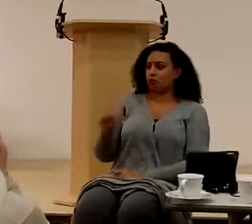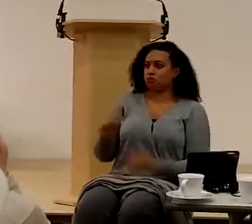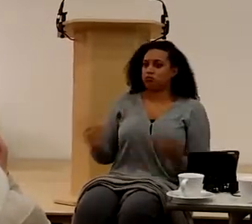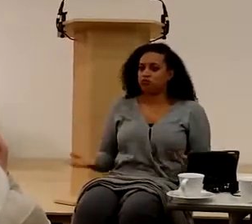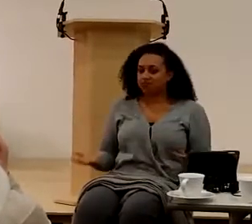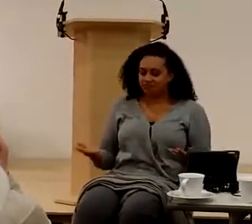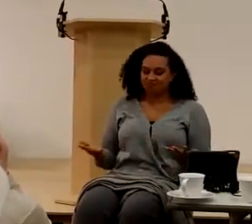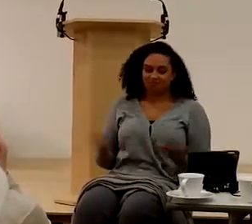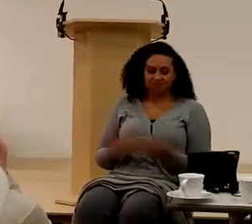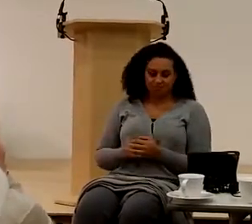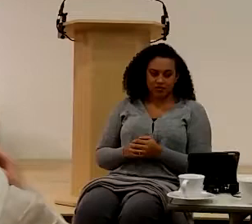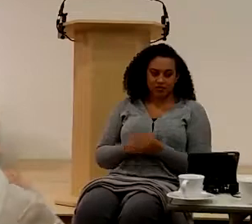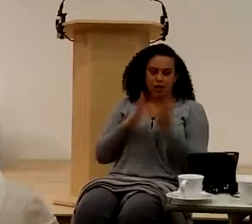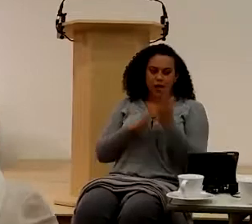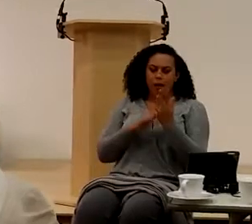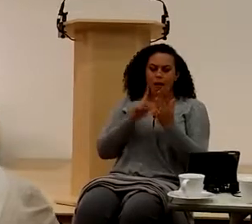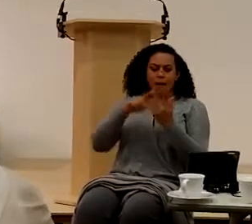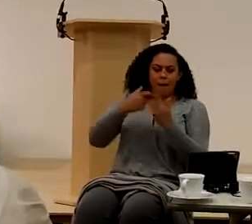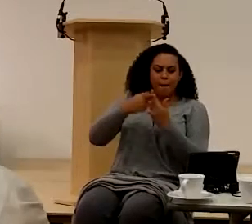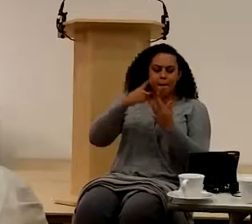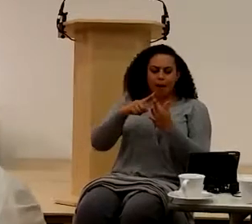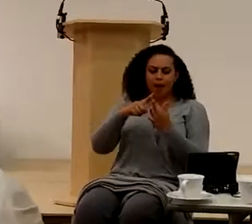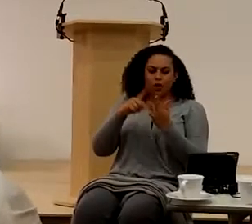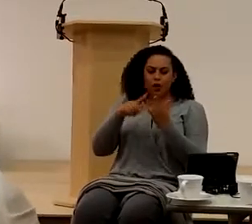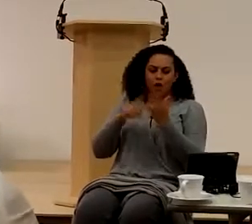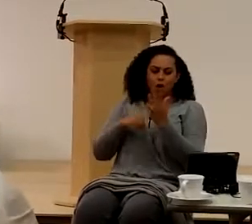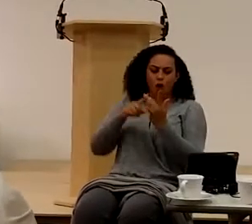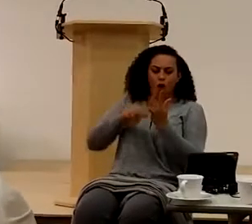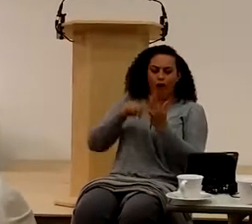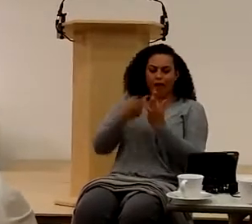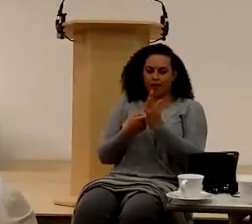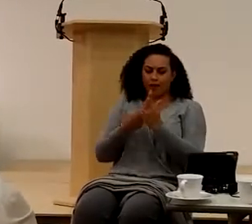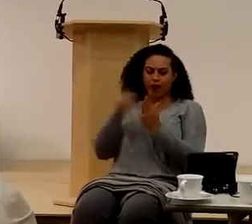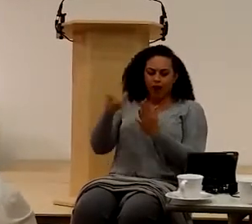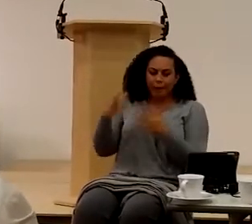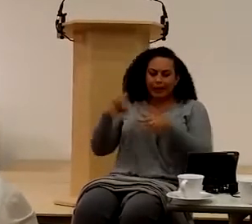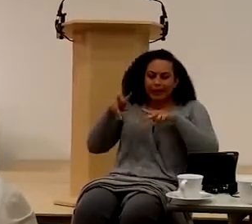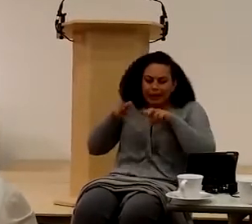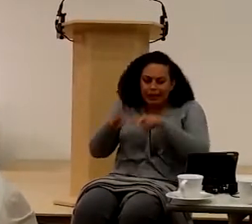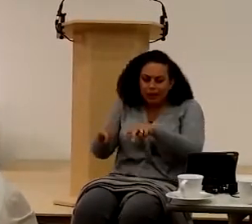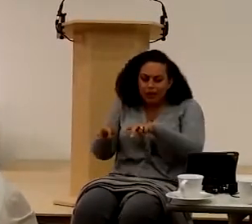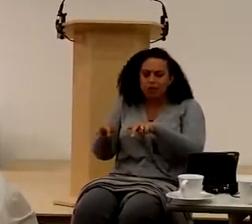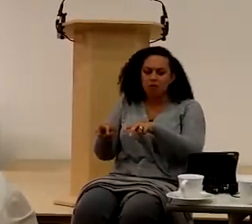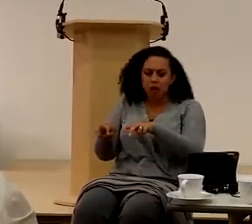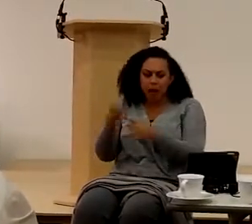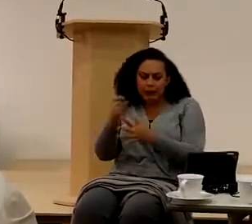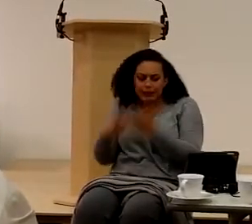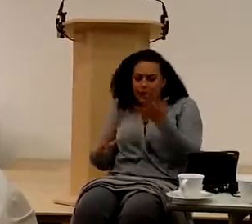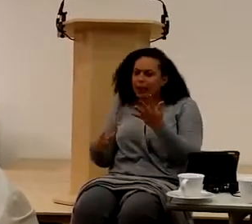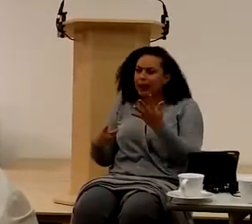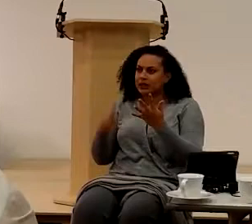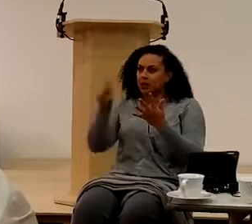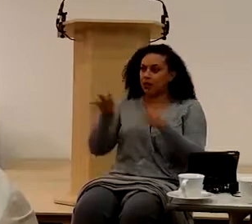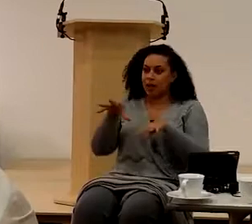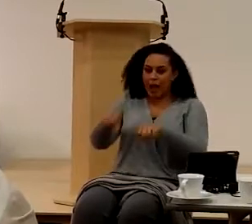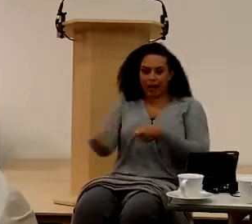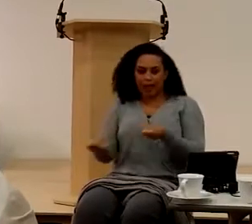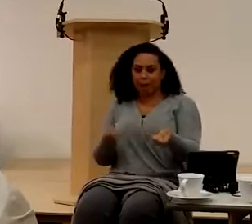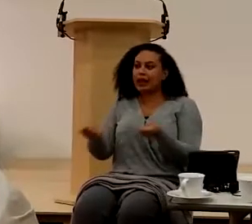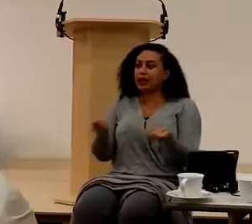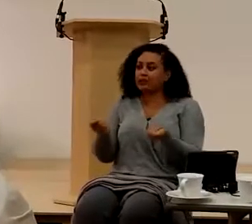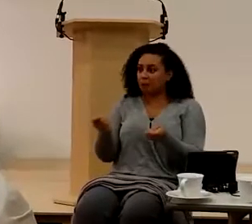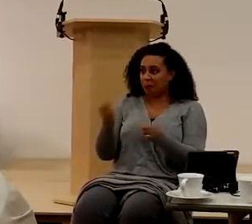individual disability gives an insight into how, from birth